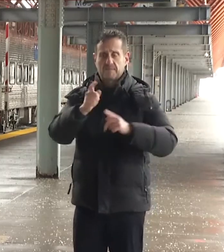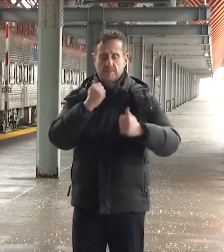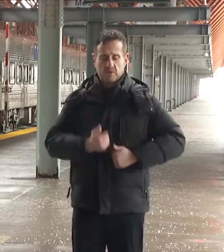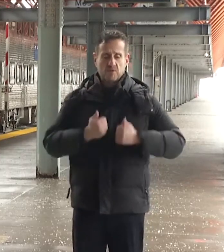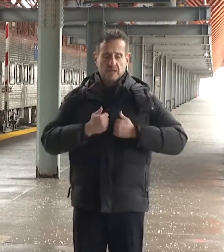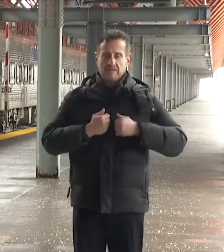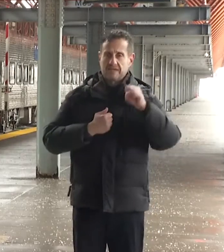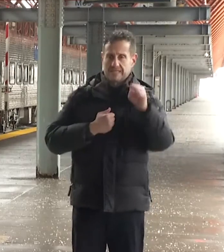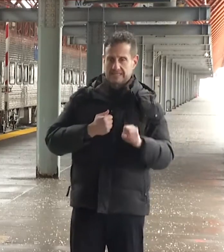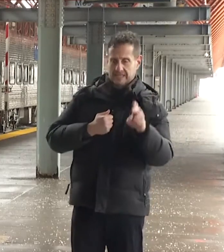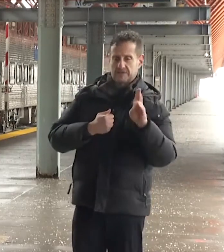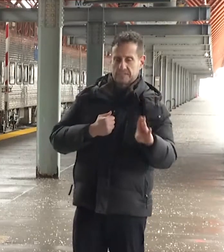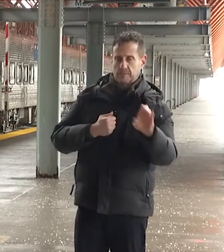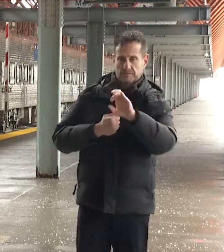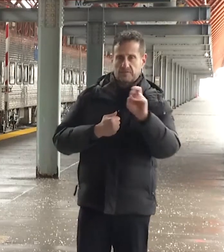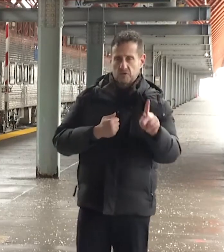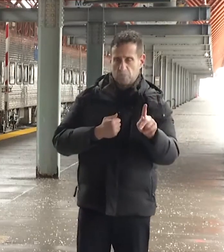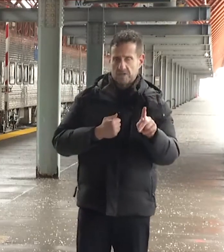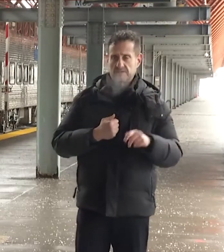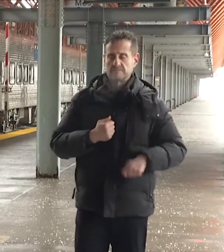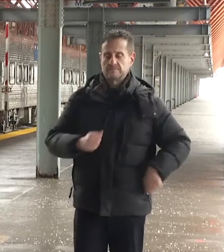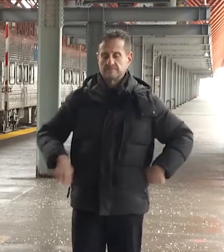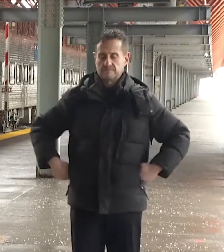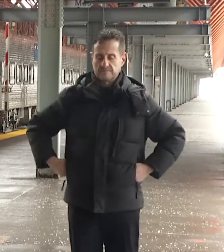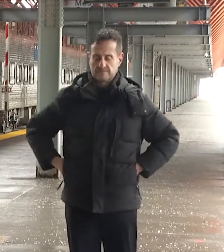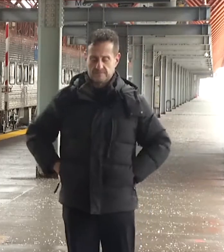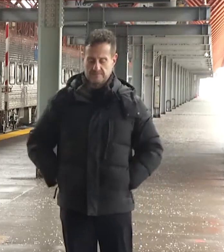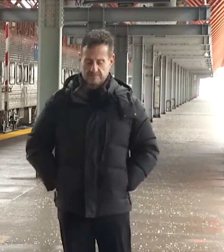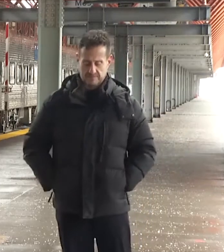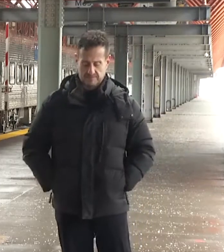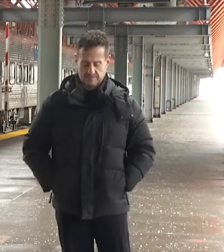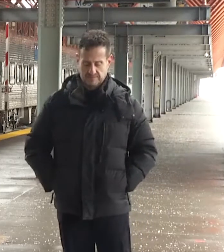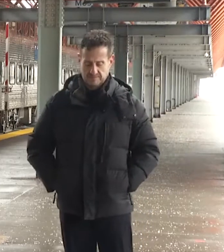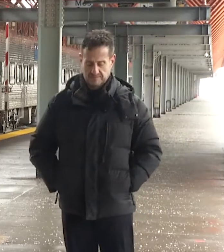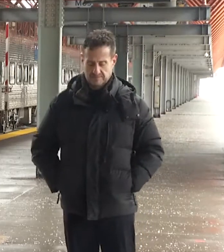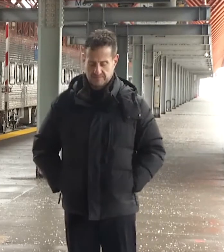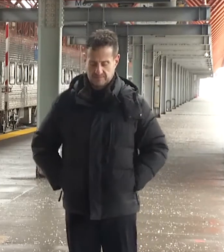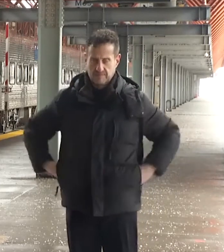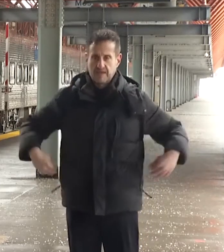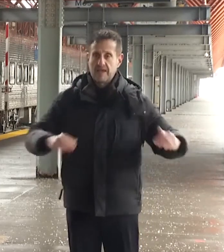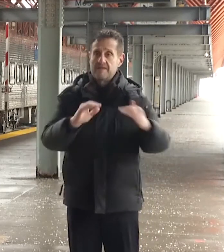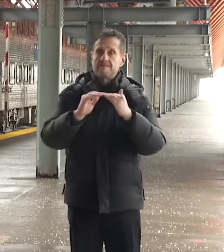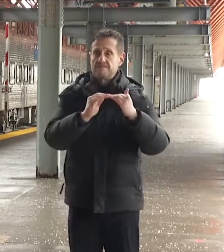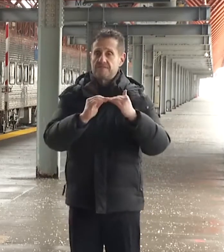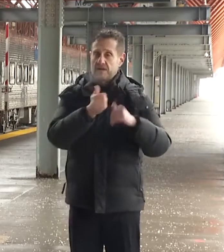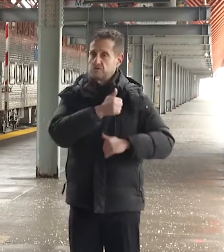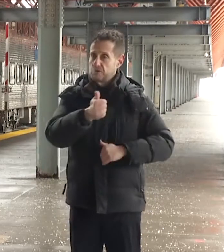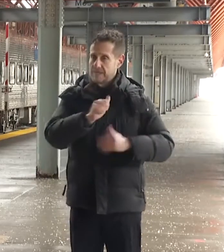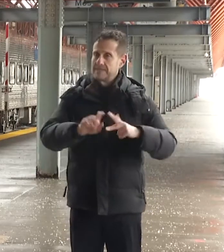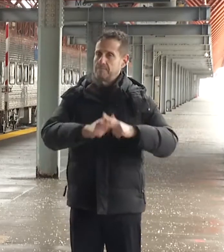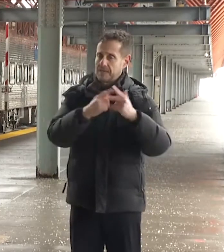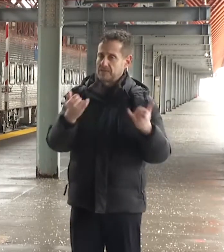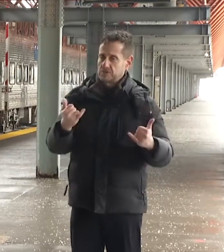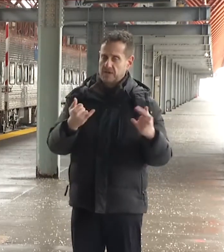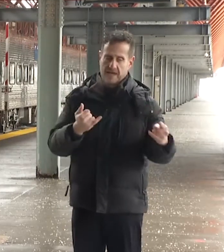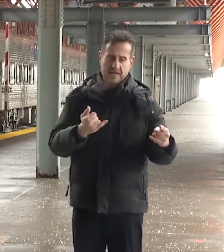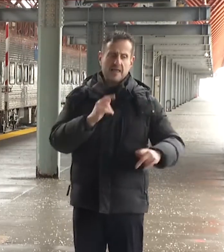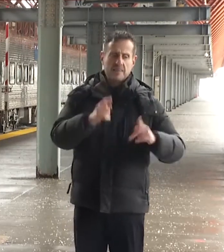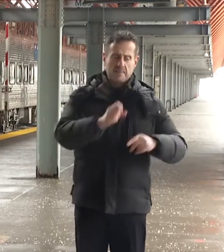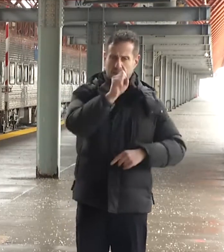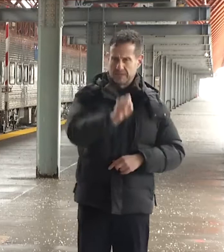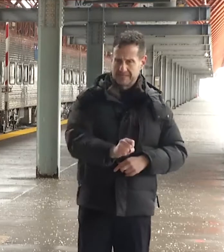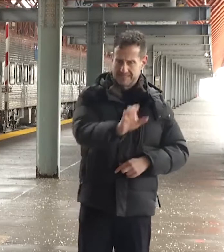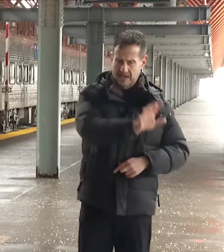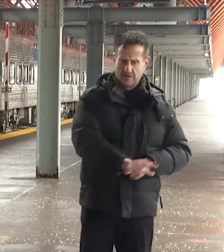lives. Fair Transit officially enters its first phase today. While residents and travelers to our Southland will see the immediate